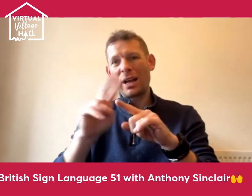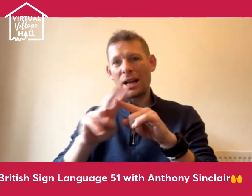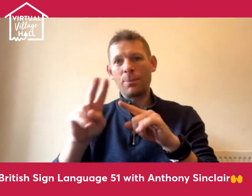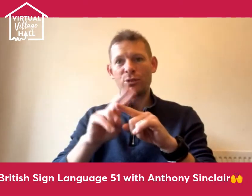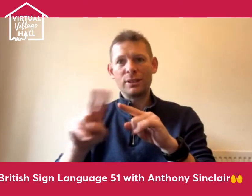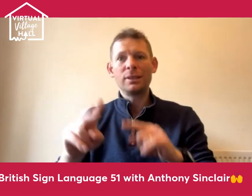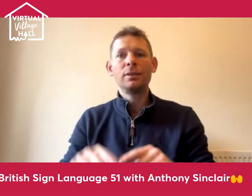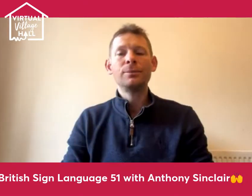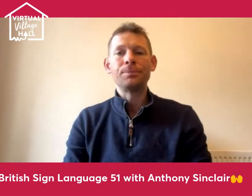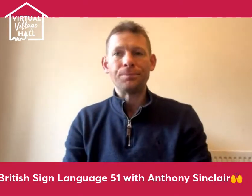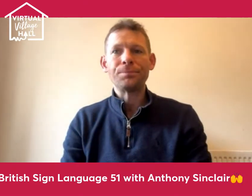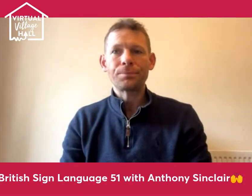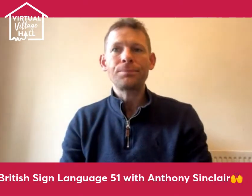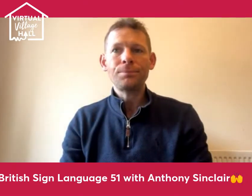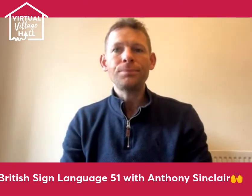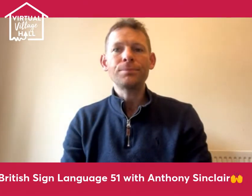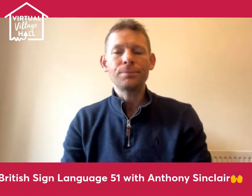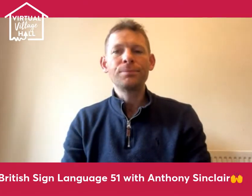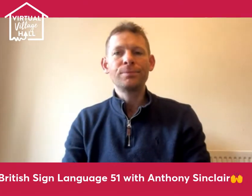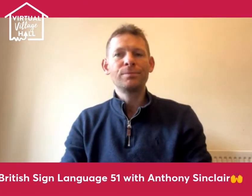signs relating to holidays.